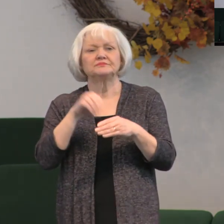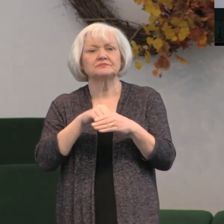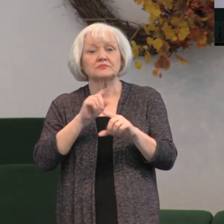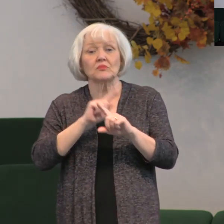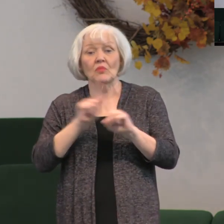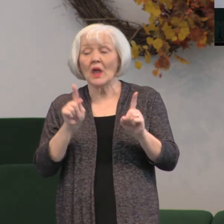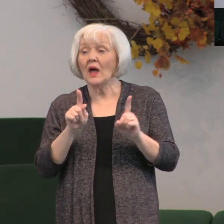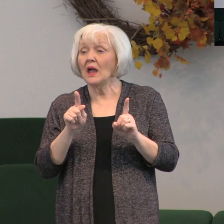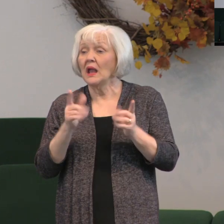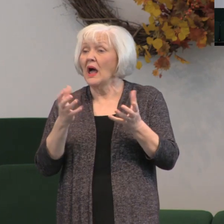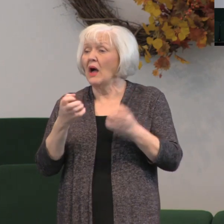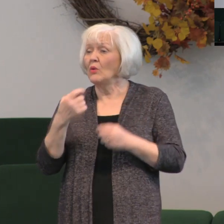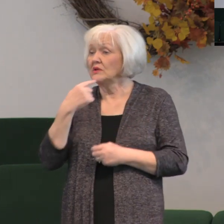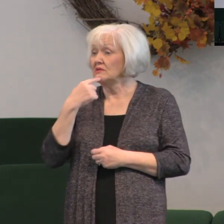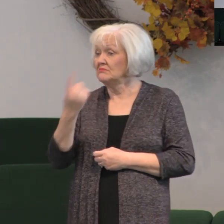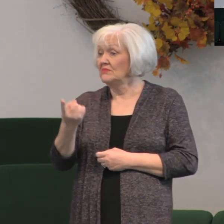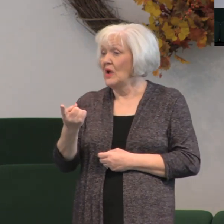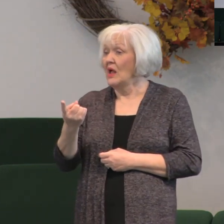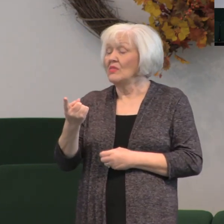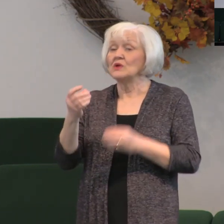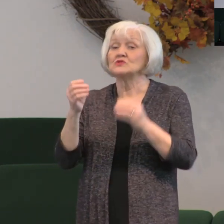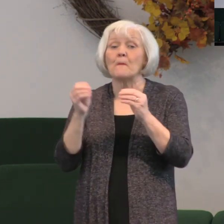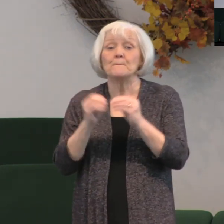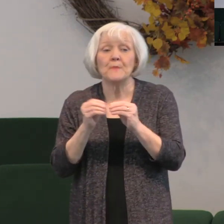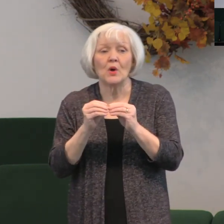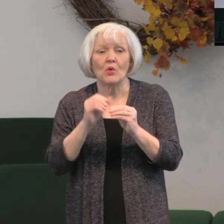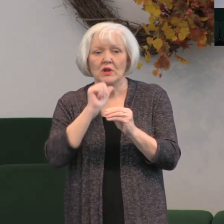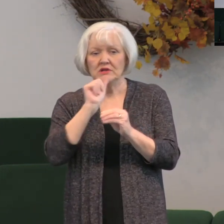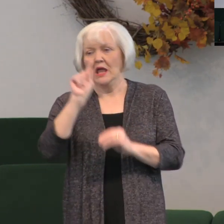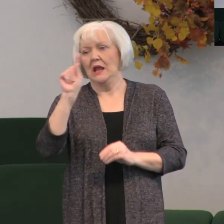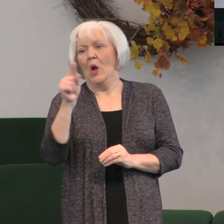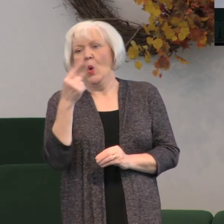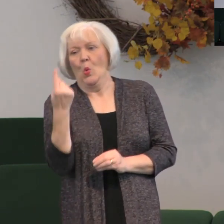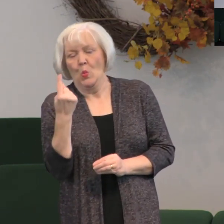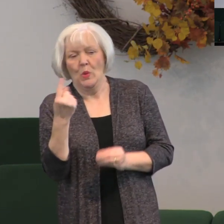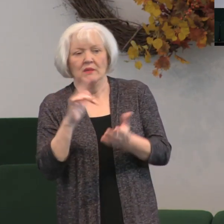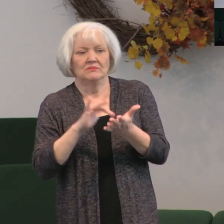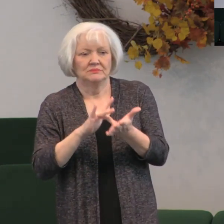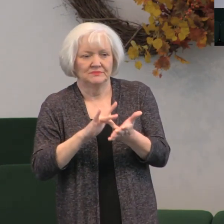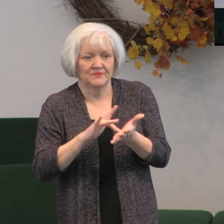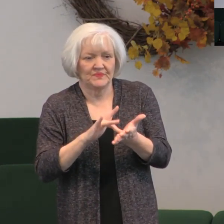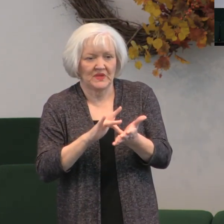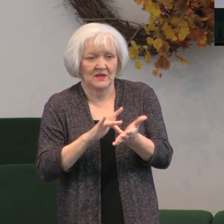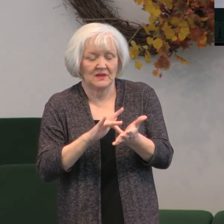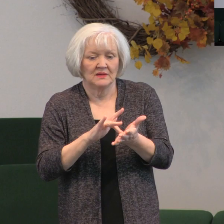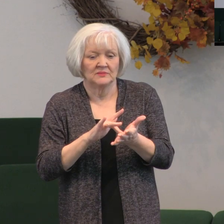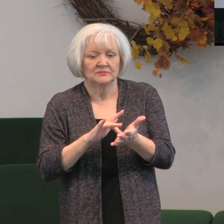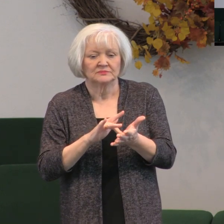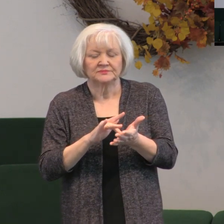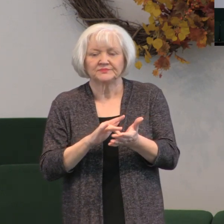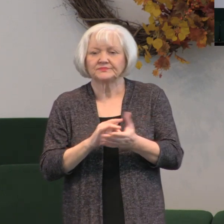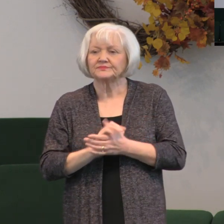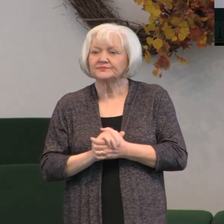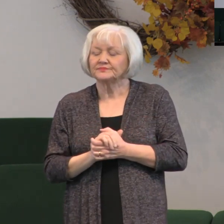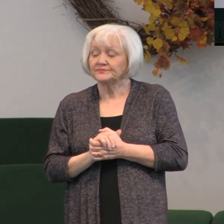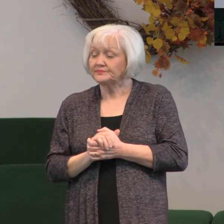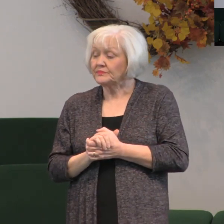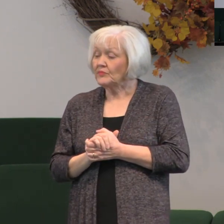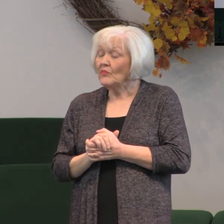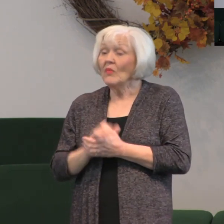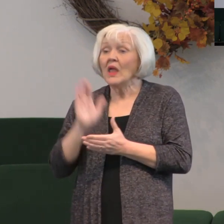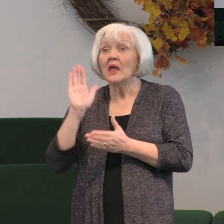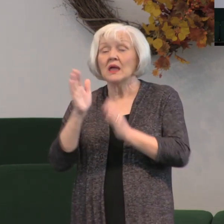know that there's more to the conversation than just taking medicine. That in this book, he